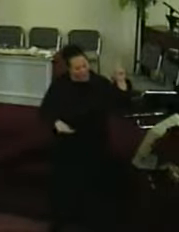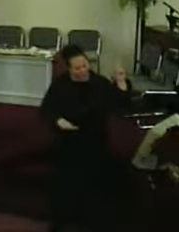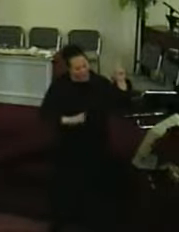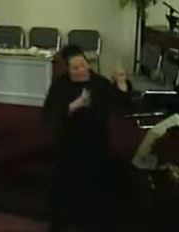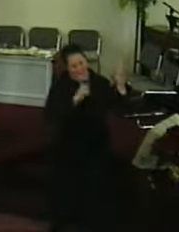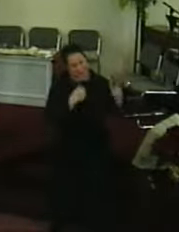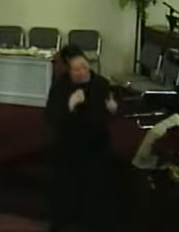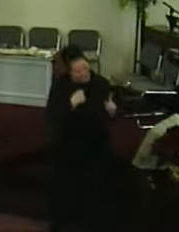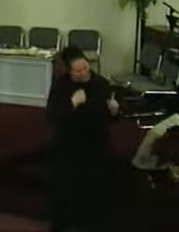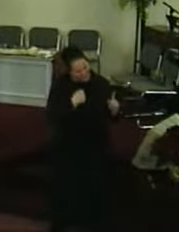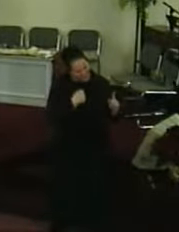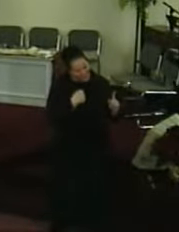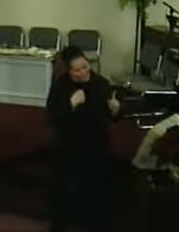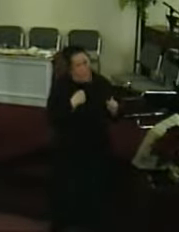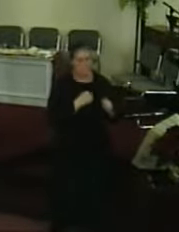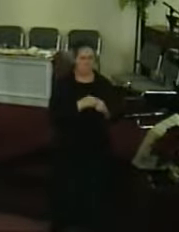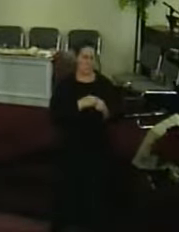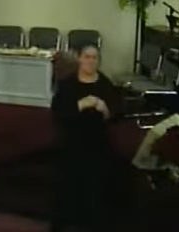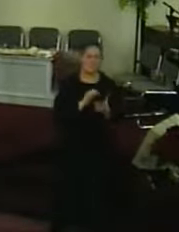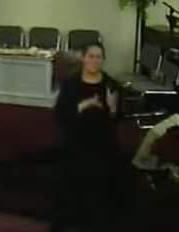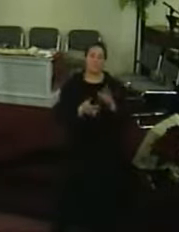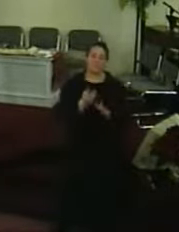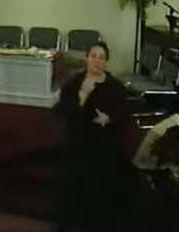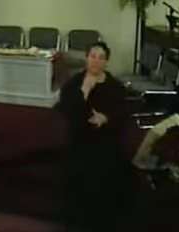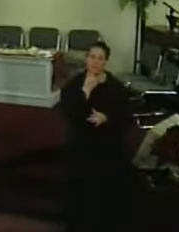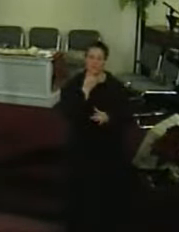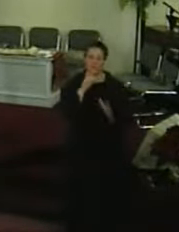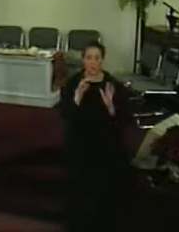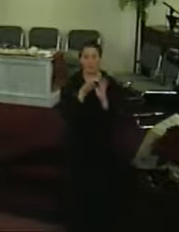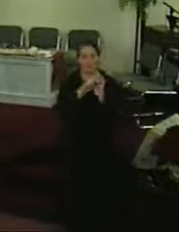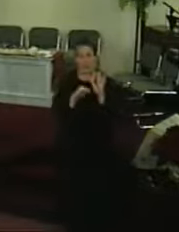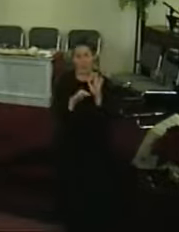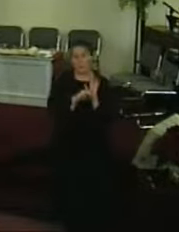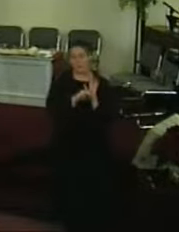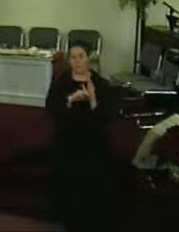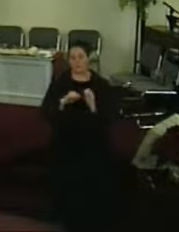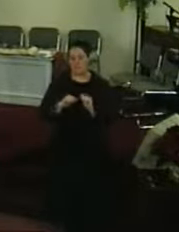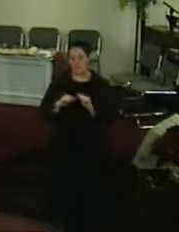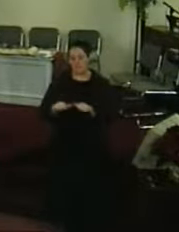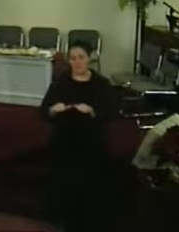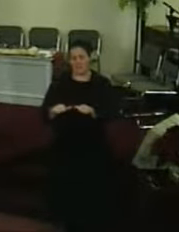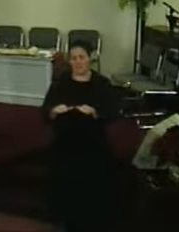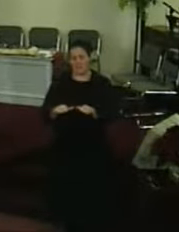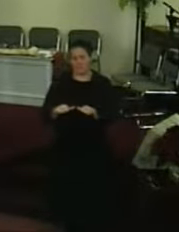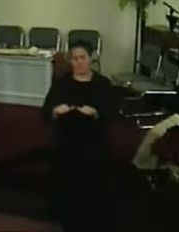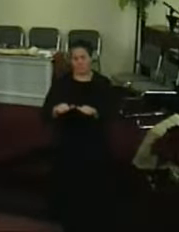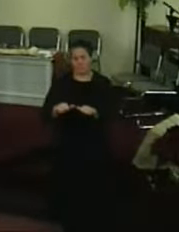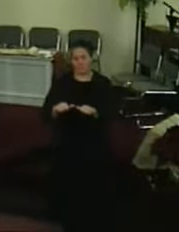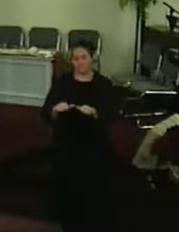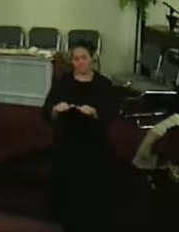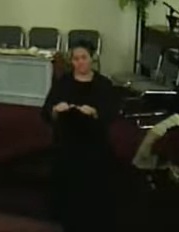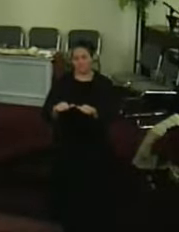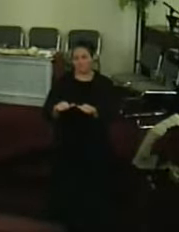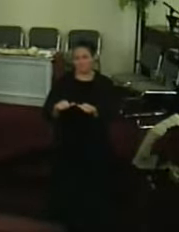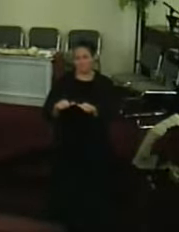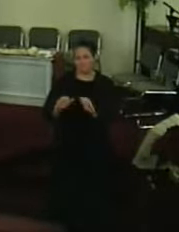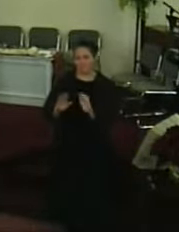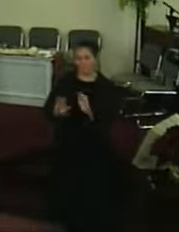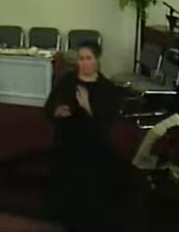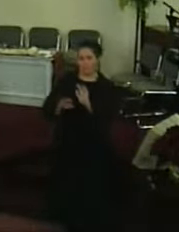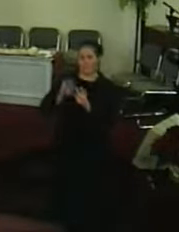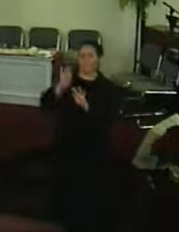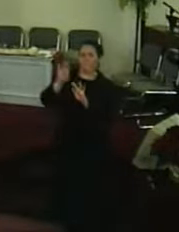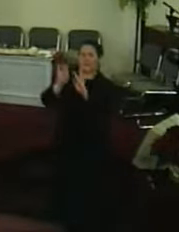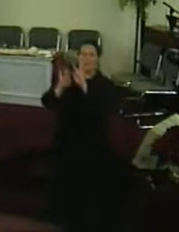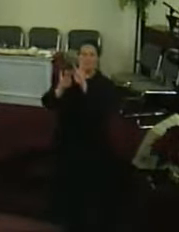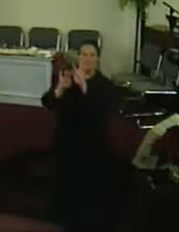Bible says Moses endured as seeing him who is invisible. He got there on that mountaintop because he